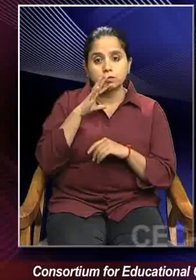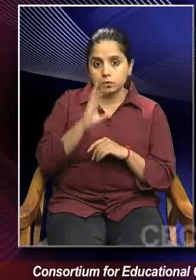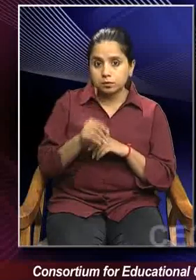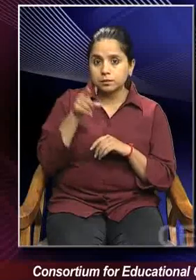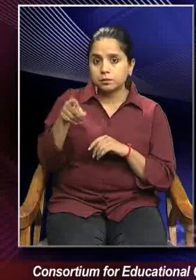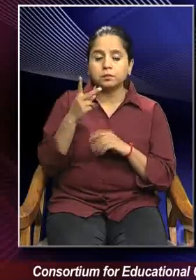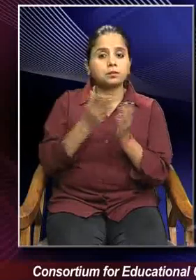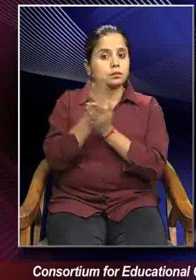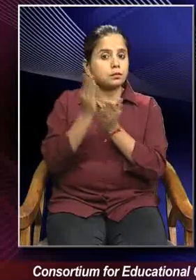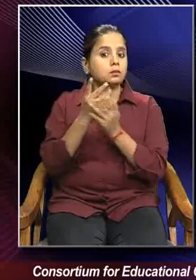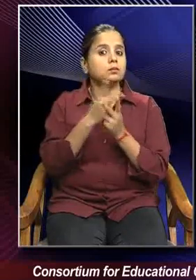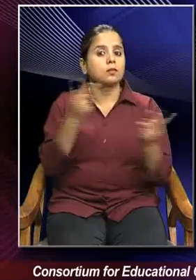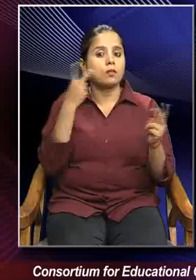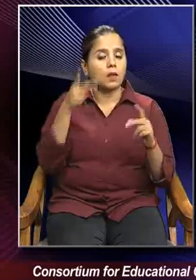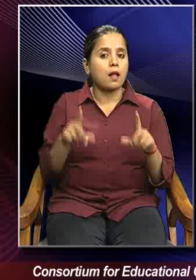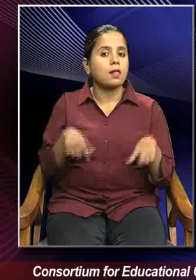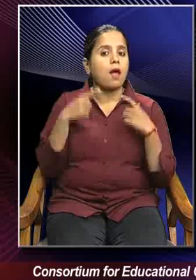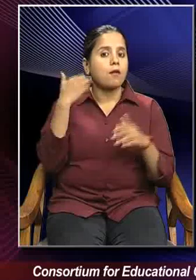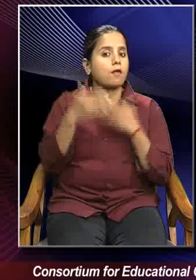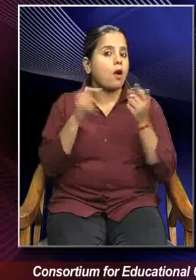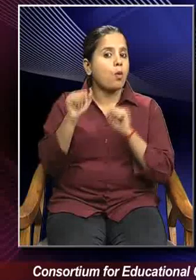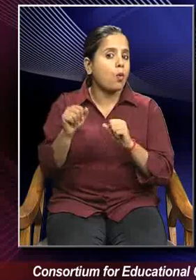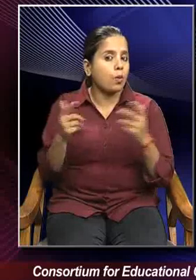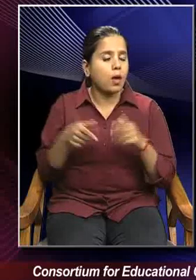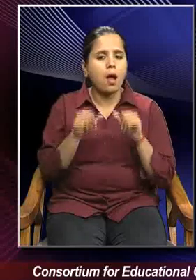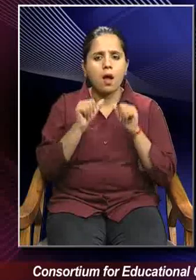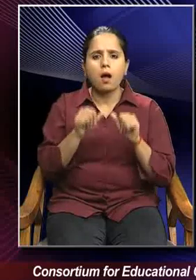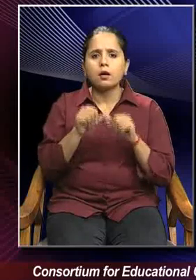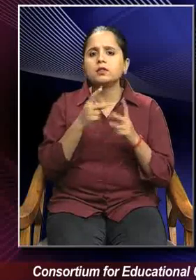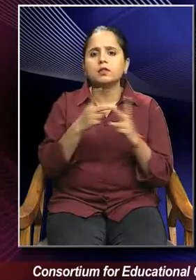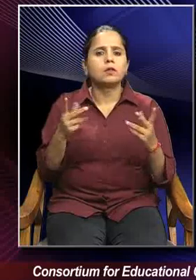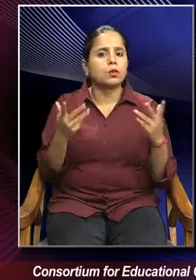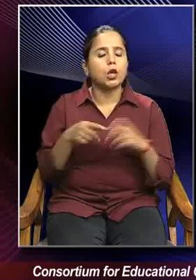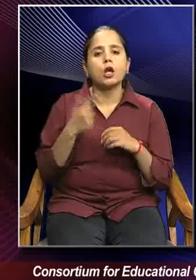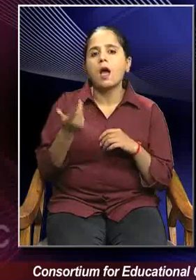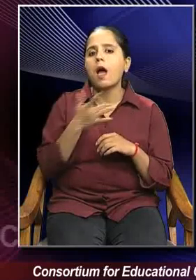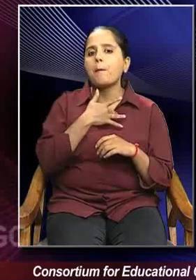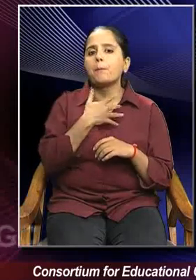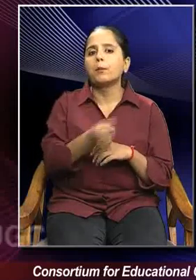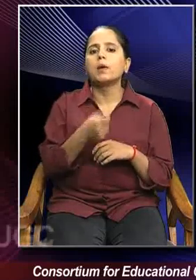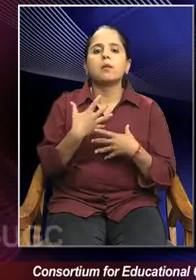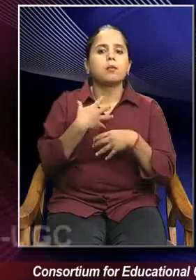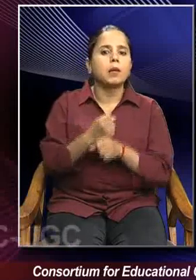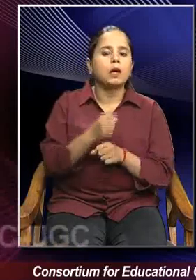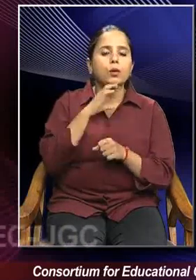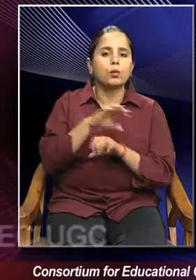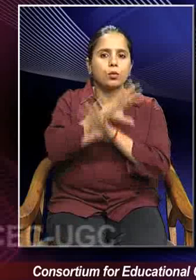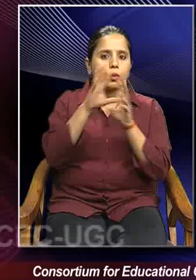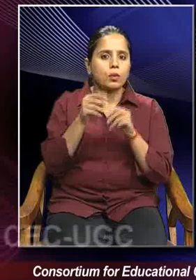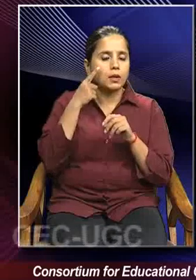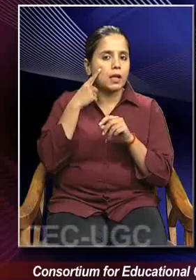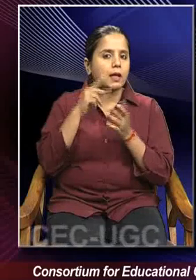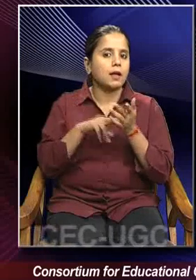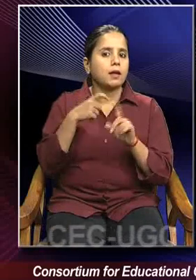the various facets of life. The answers are used to create a comprehensive